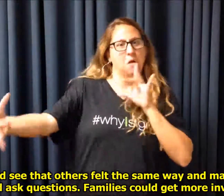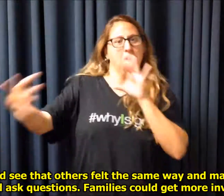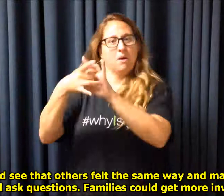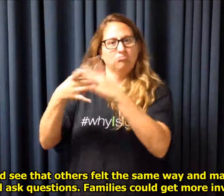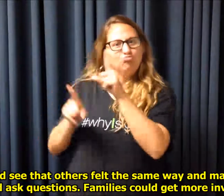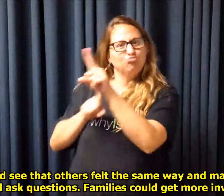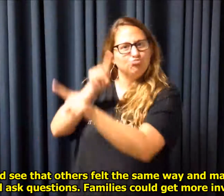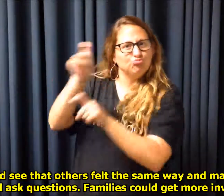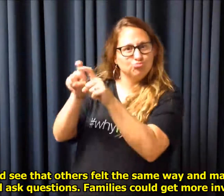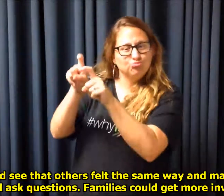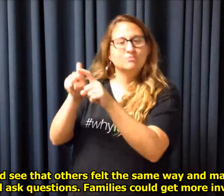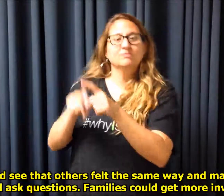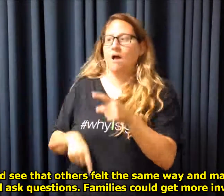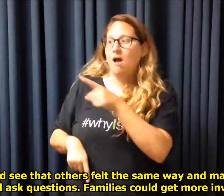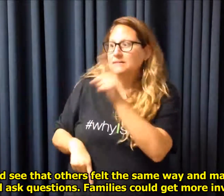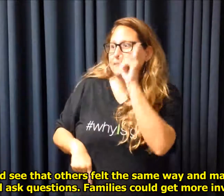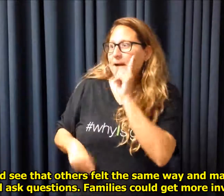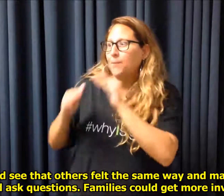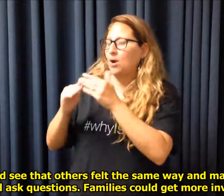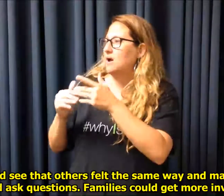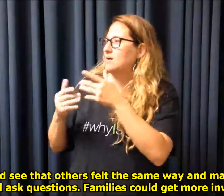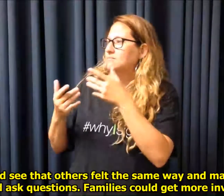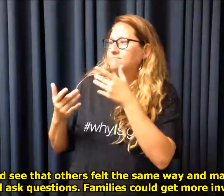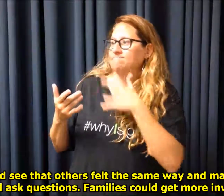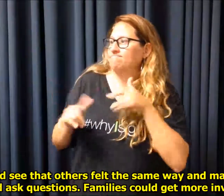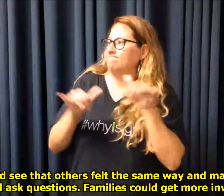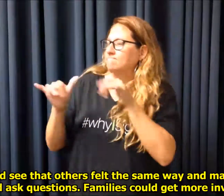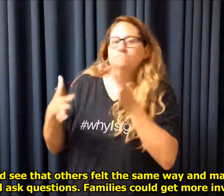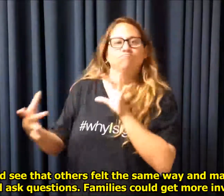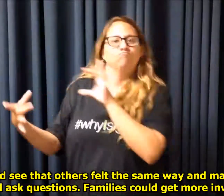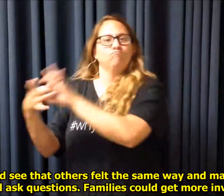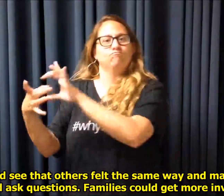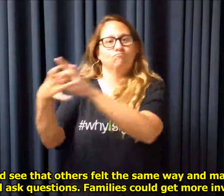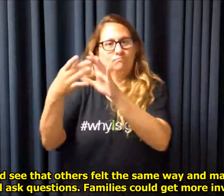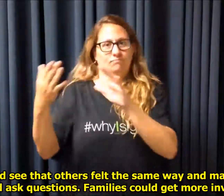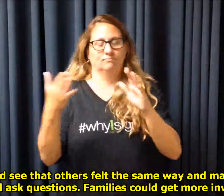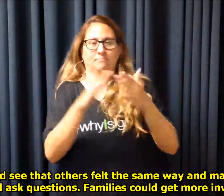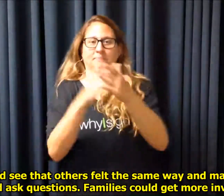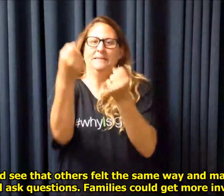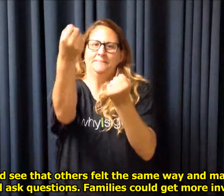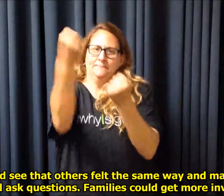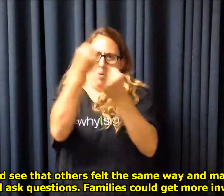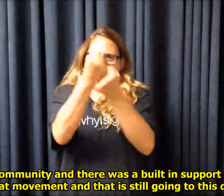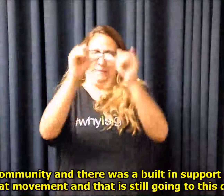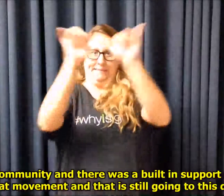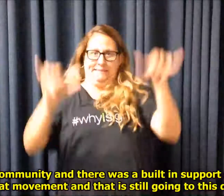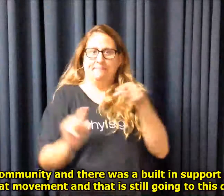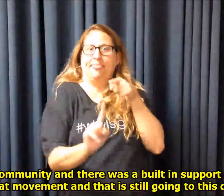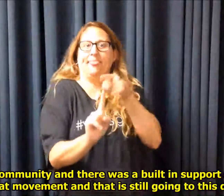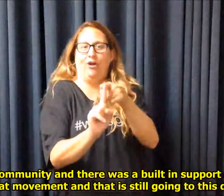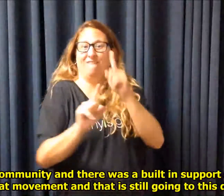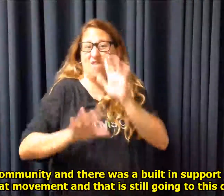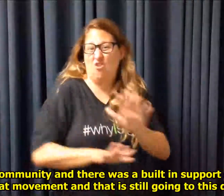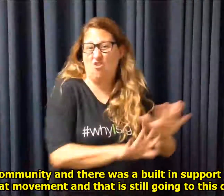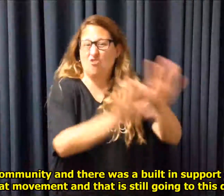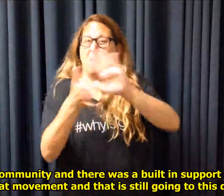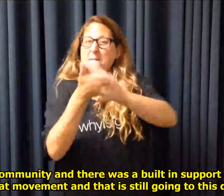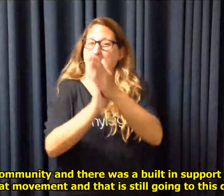They could see that others felt the same way and maybe connect and ask questions. Families could get more involved in the deaf community, and there was